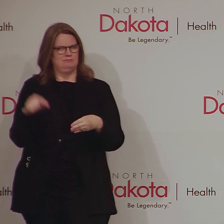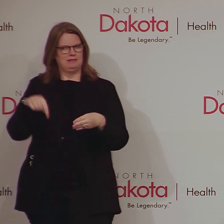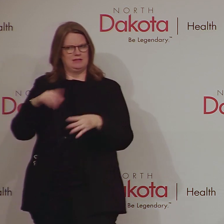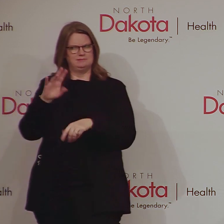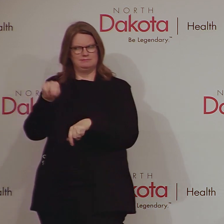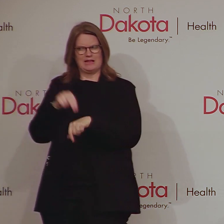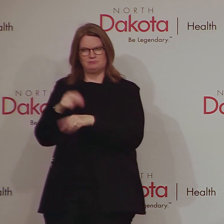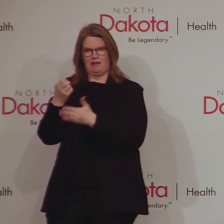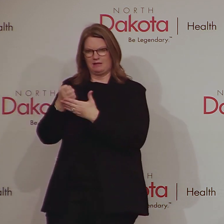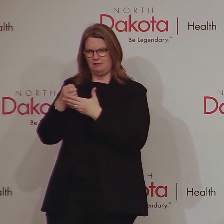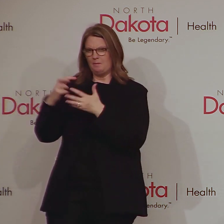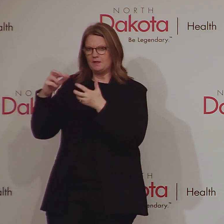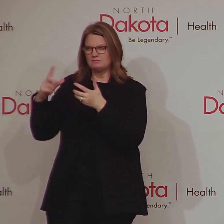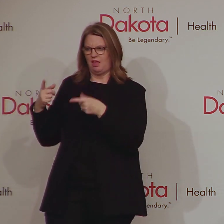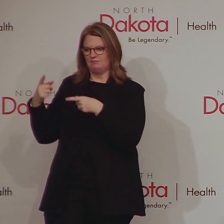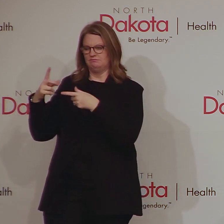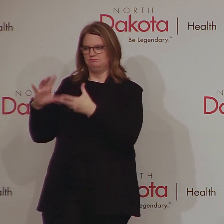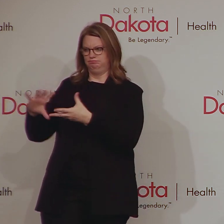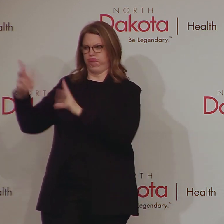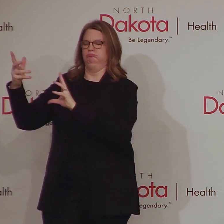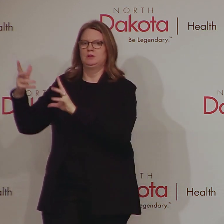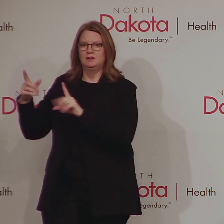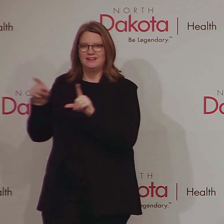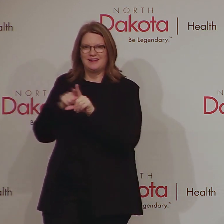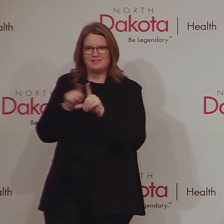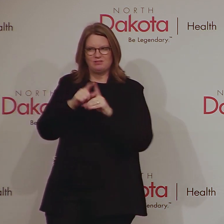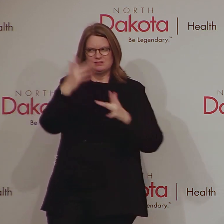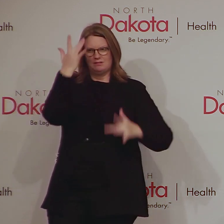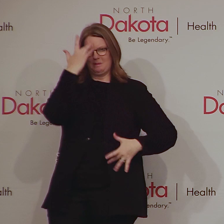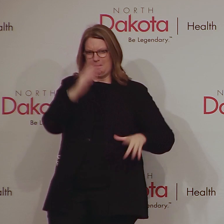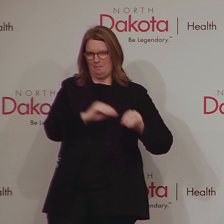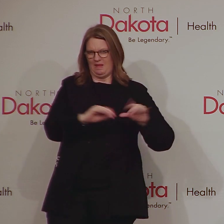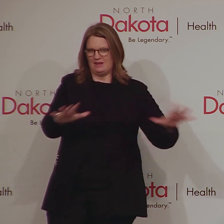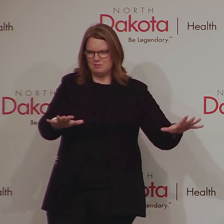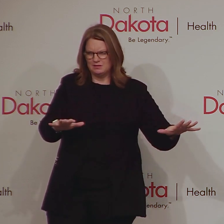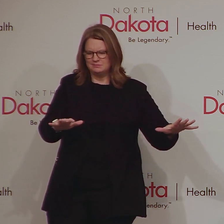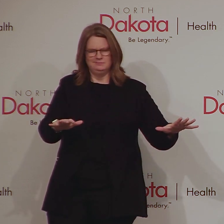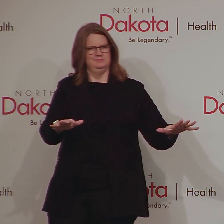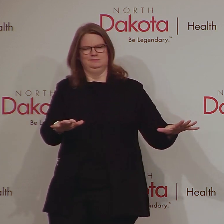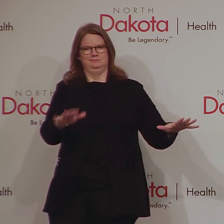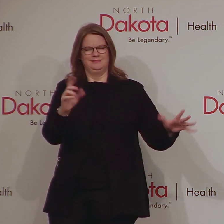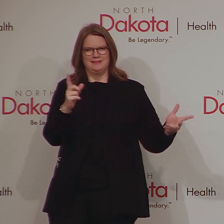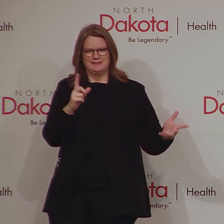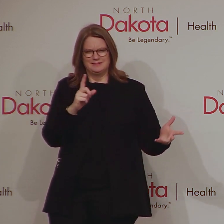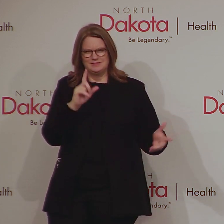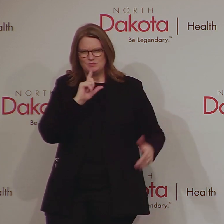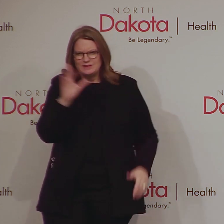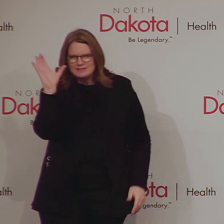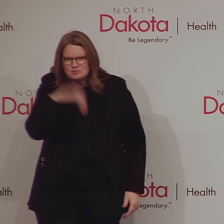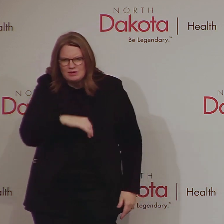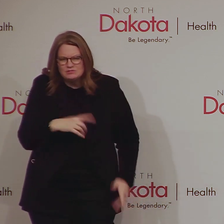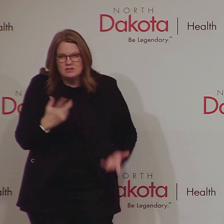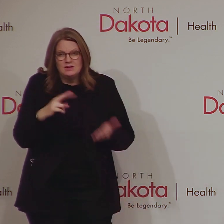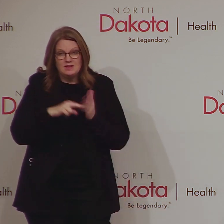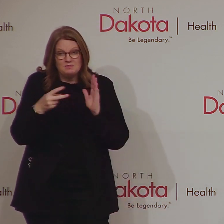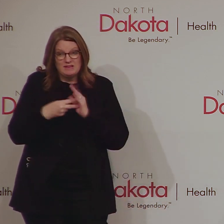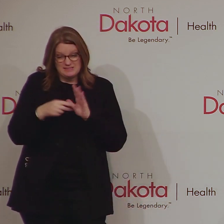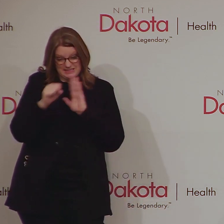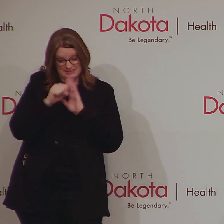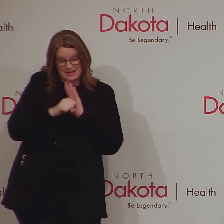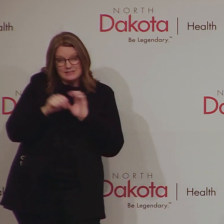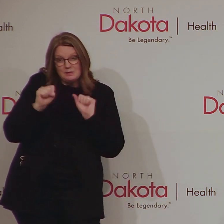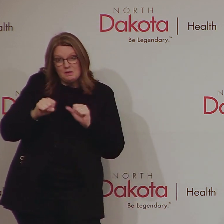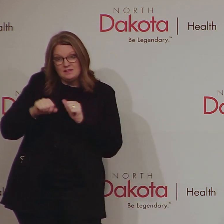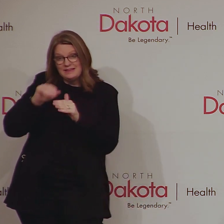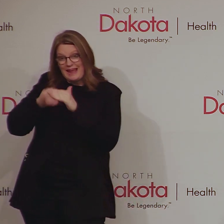pandemic, it's an absurd idea. It'll produce many unintended consequences, including jeopardizing the state's ability to